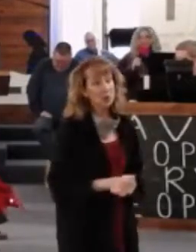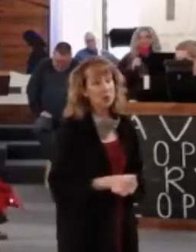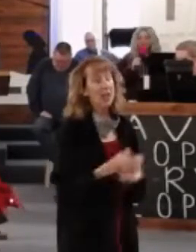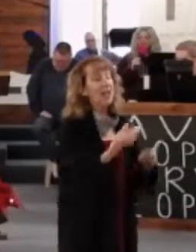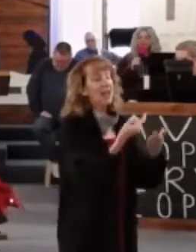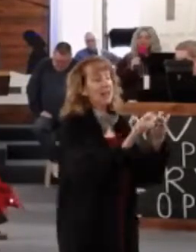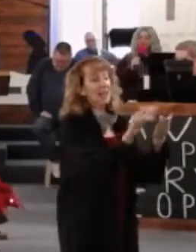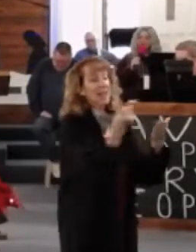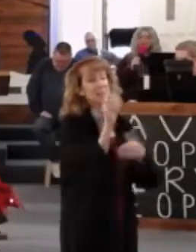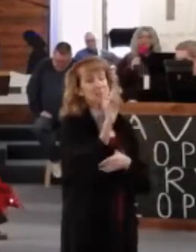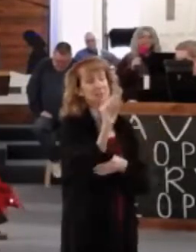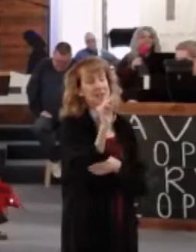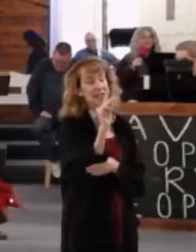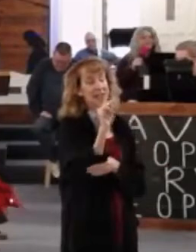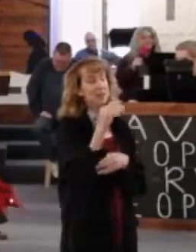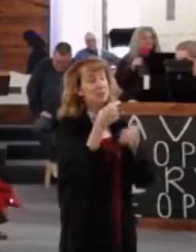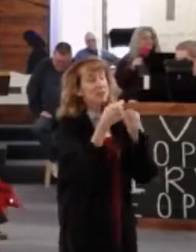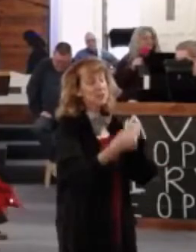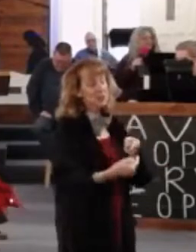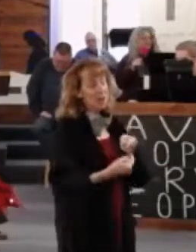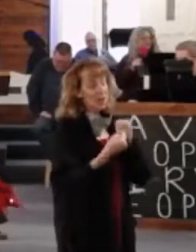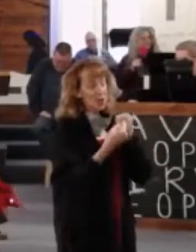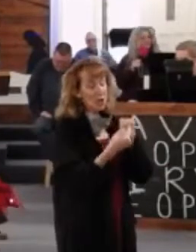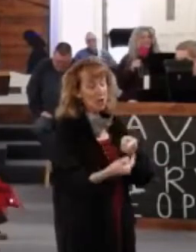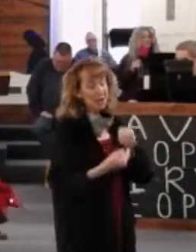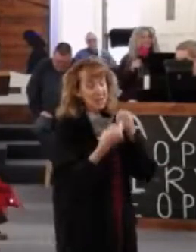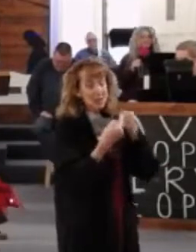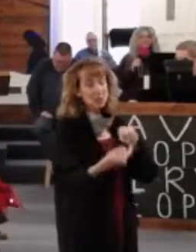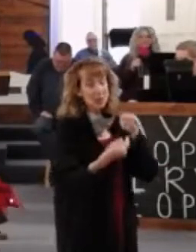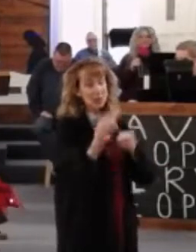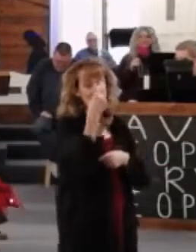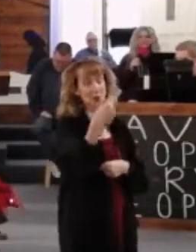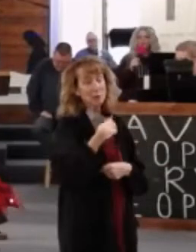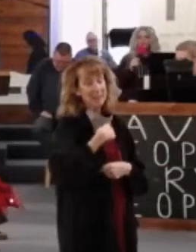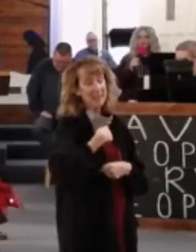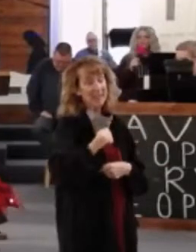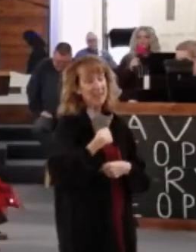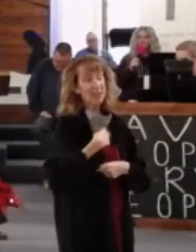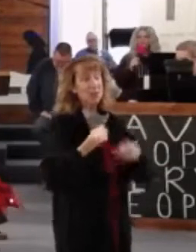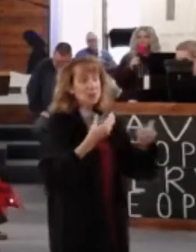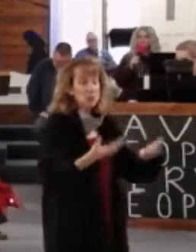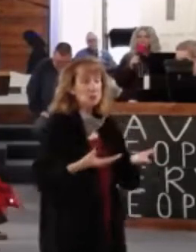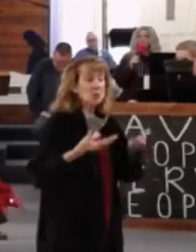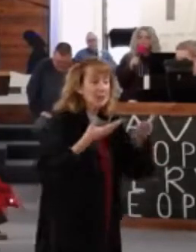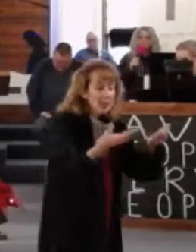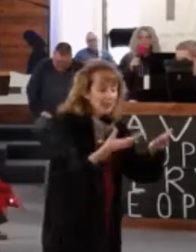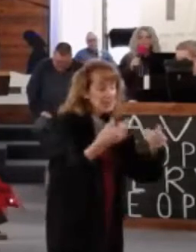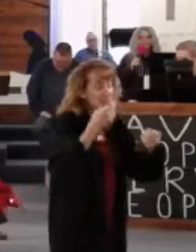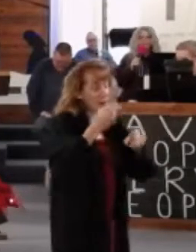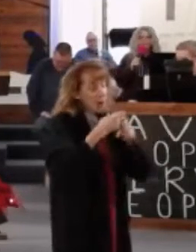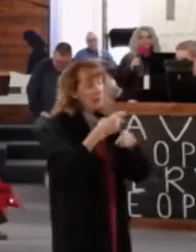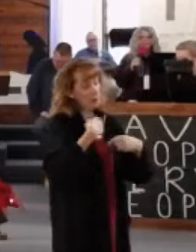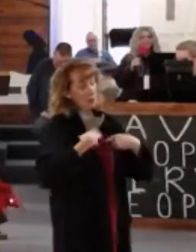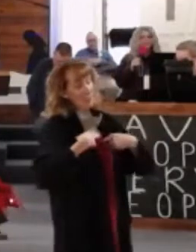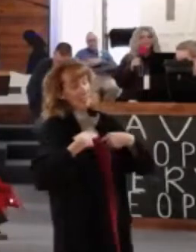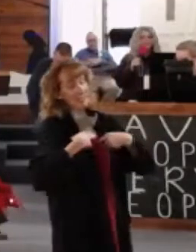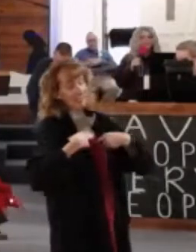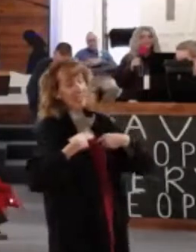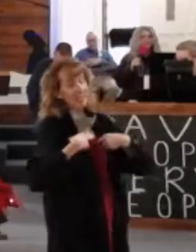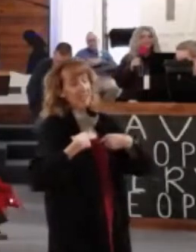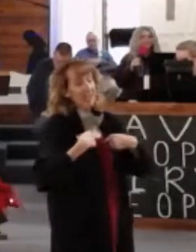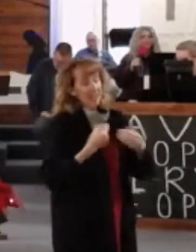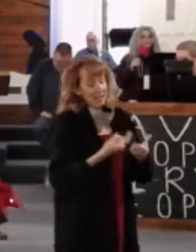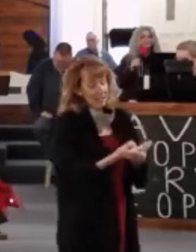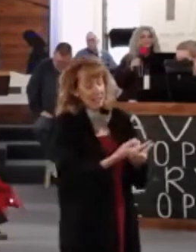Monday, it was a struggle. It's a struggle for me to do physical lifting and stuff here lately. And last Monday, it